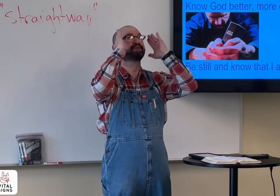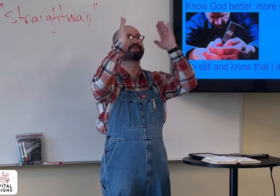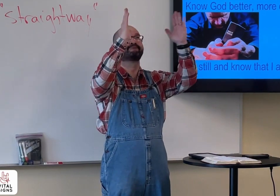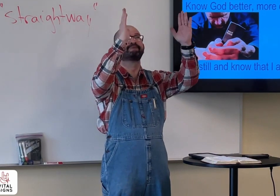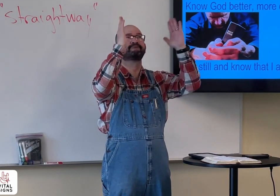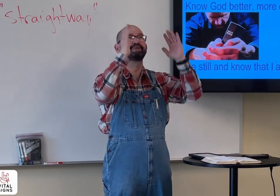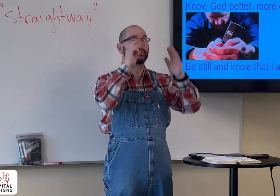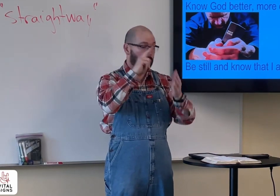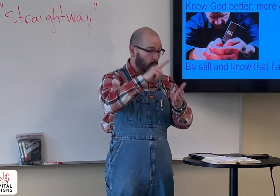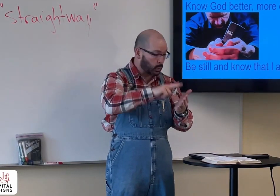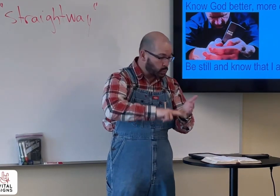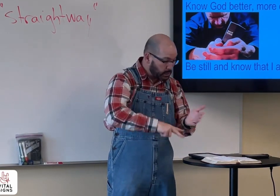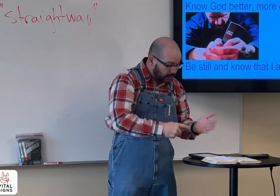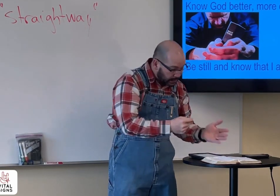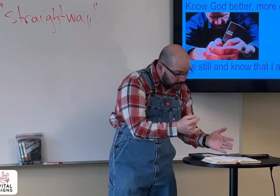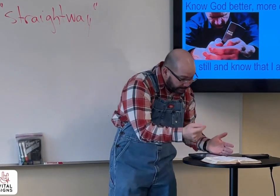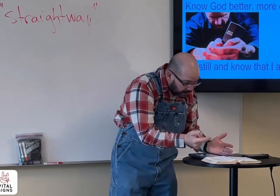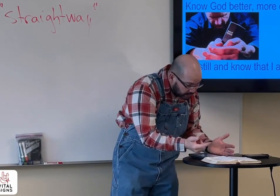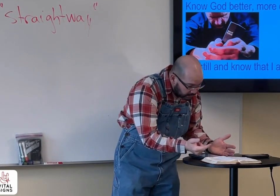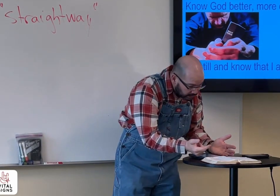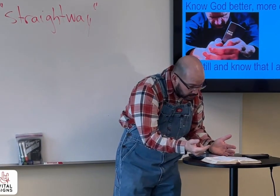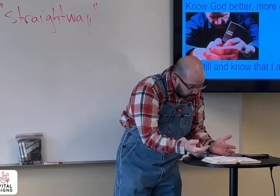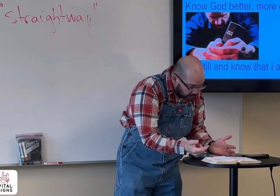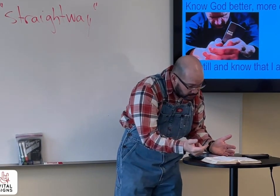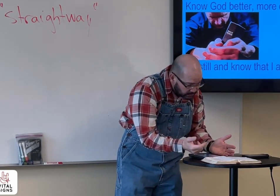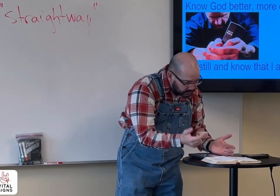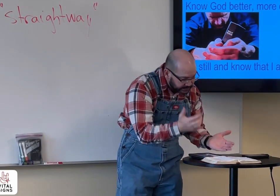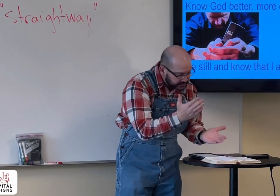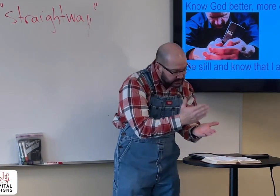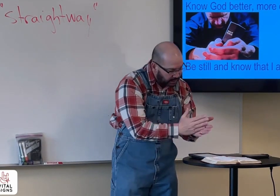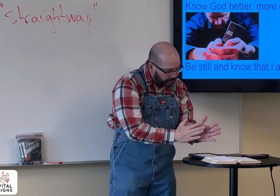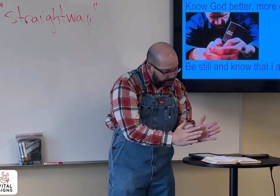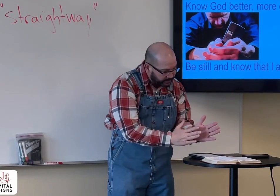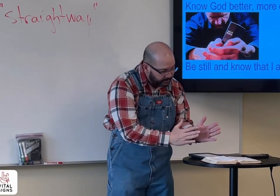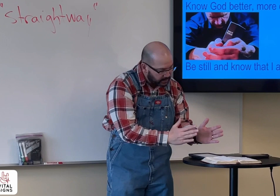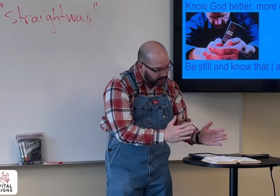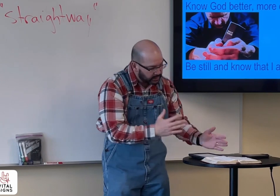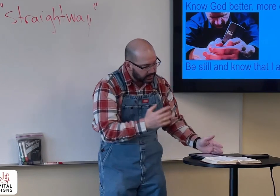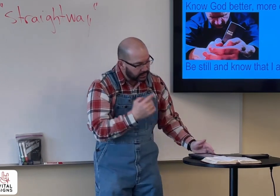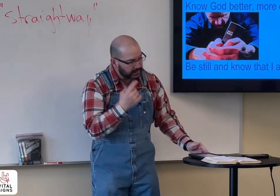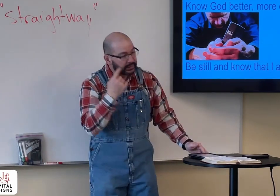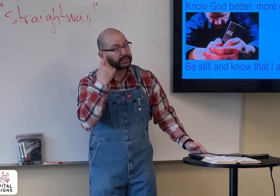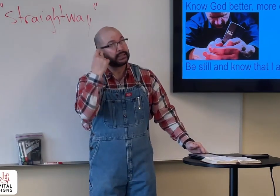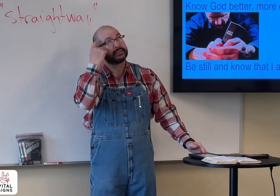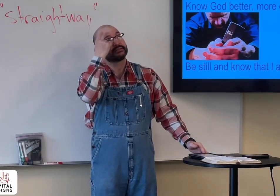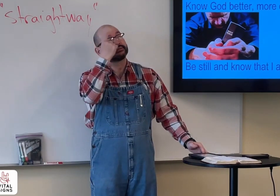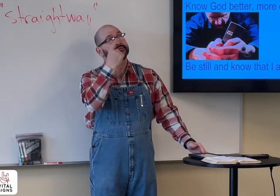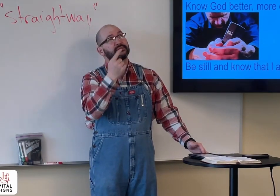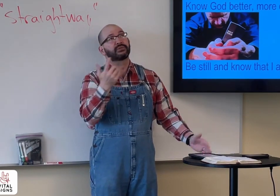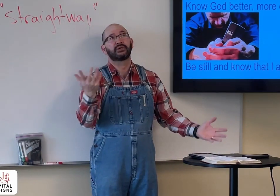Just to focus on God. Read His word a little bit. Stop. Think about what you